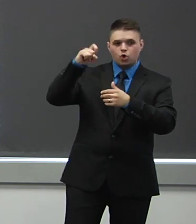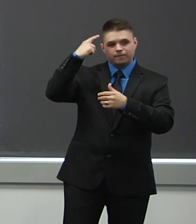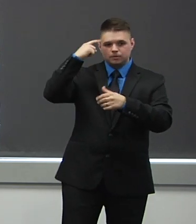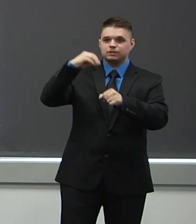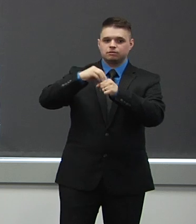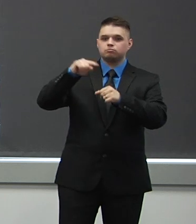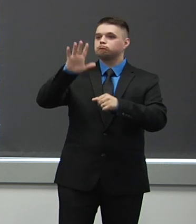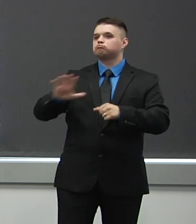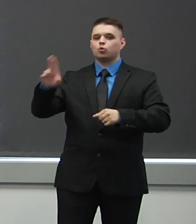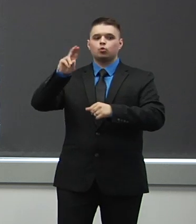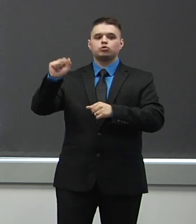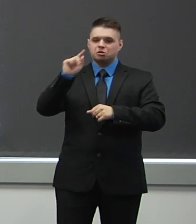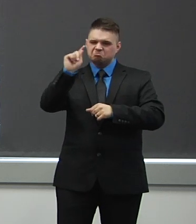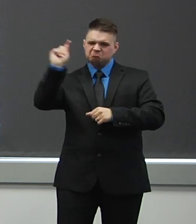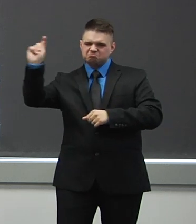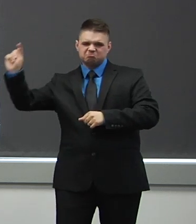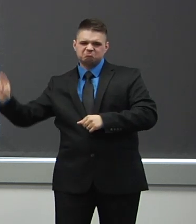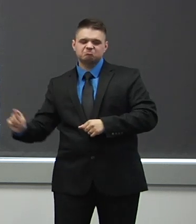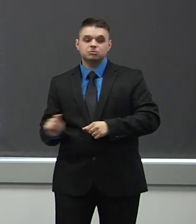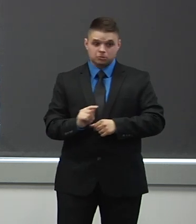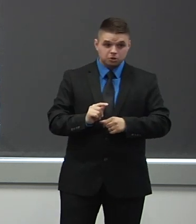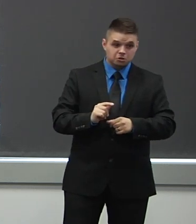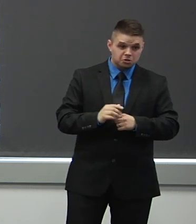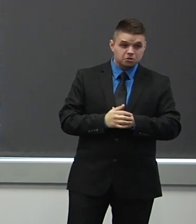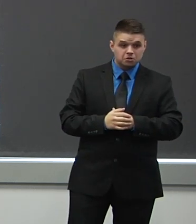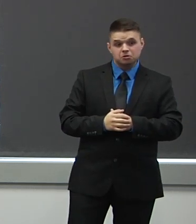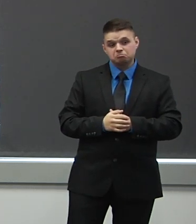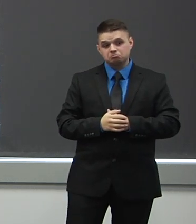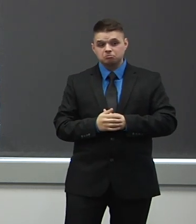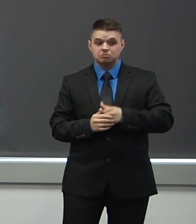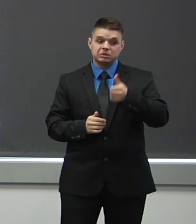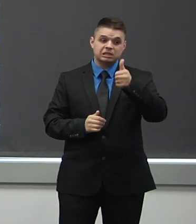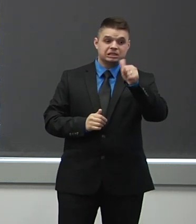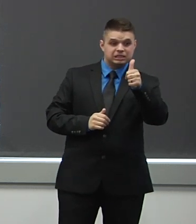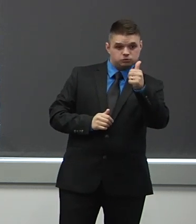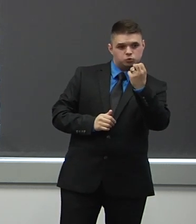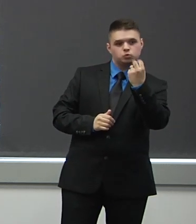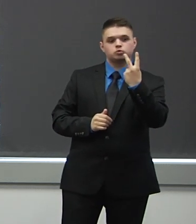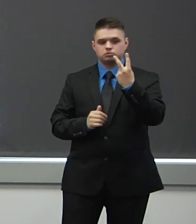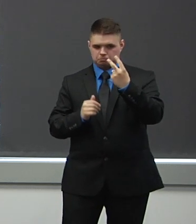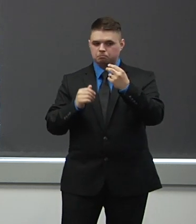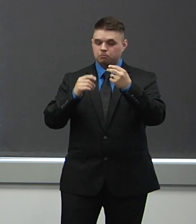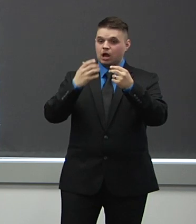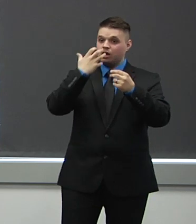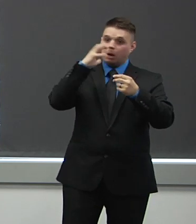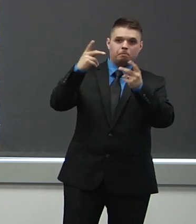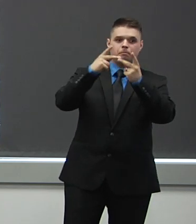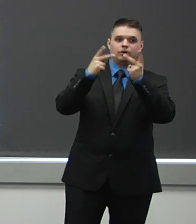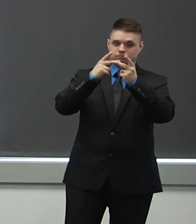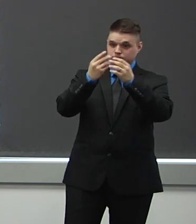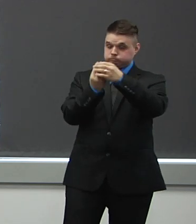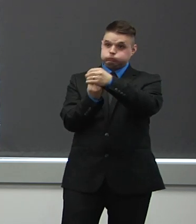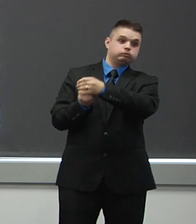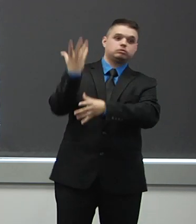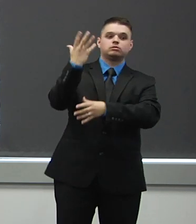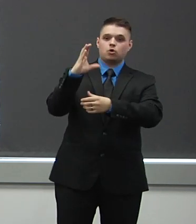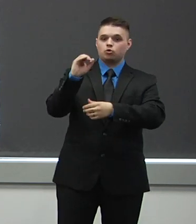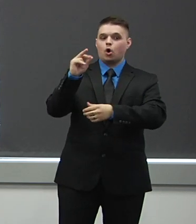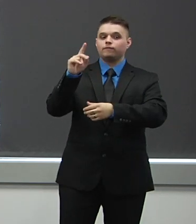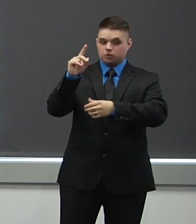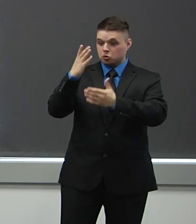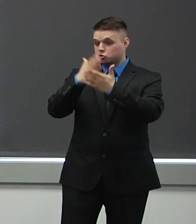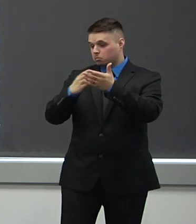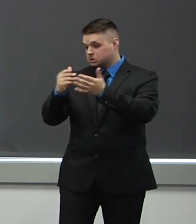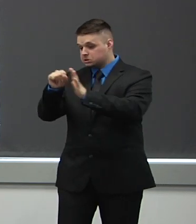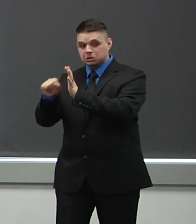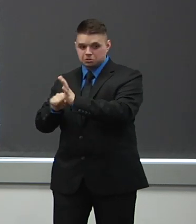States. Except for the 10 or 12 hot spots states, all of these other states are wrestling with